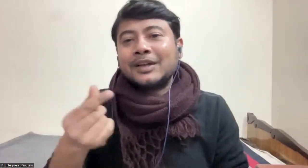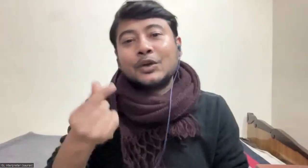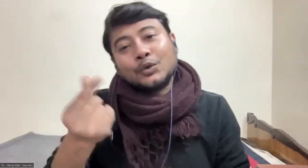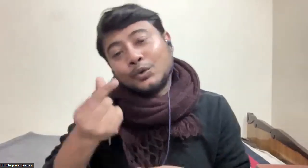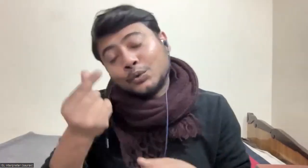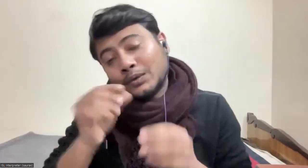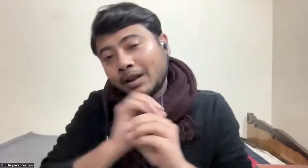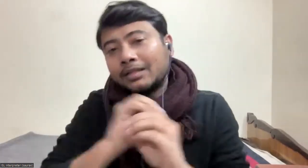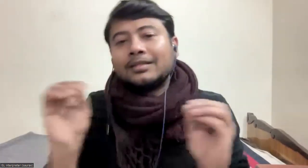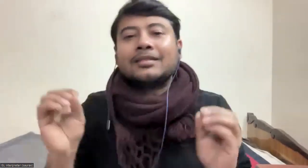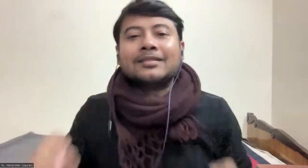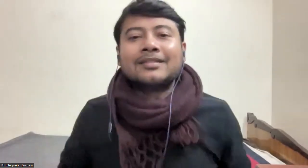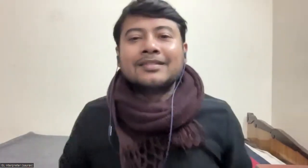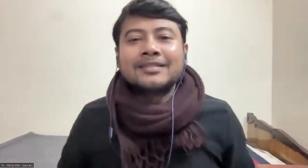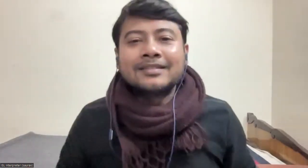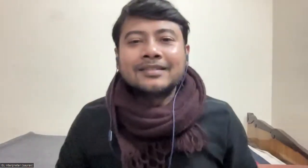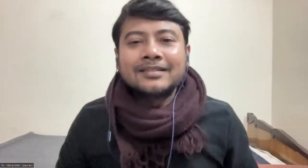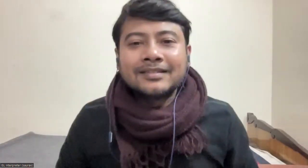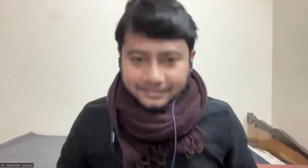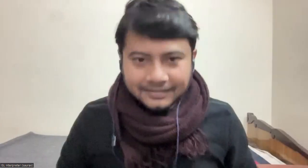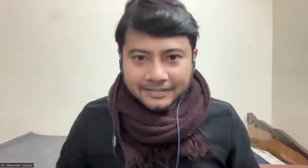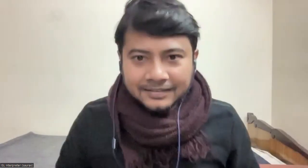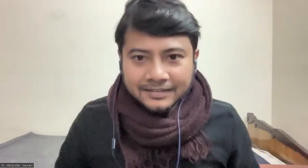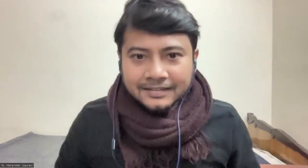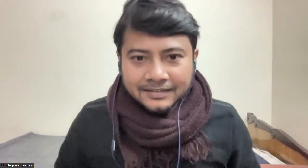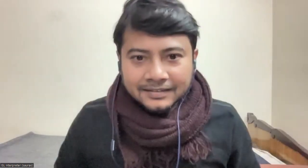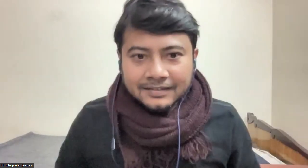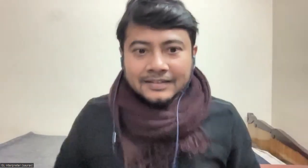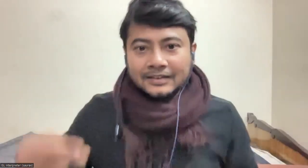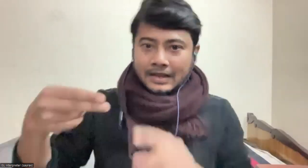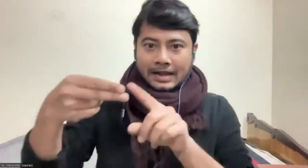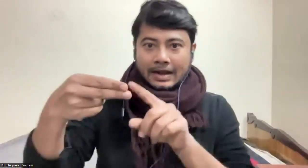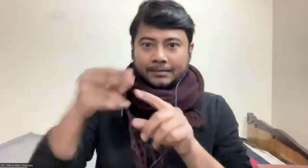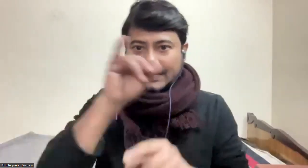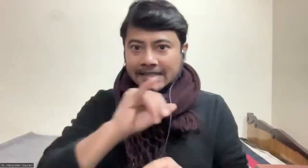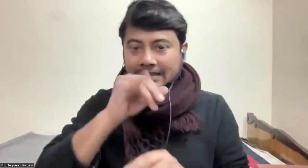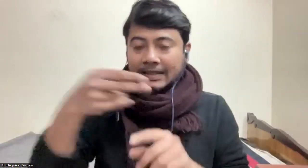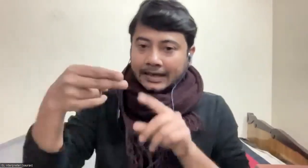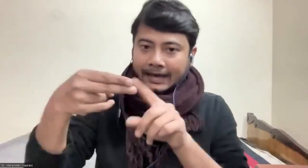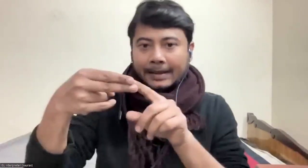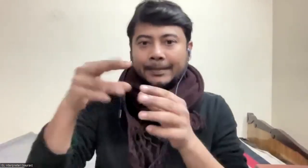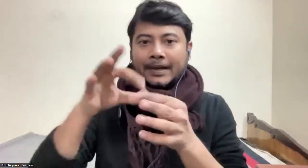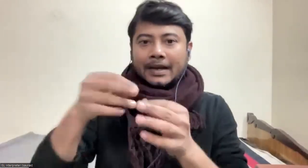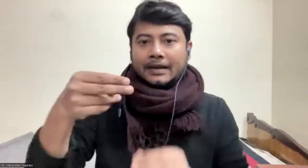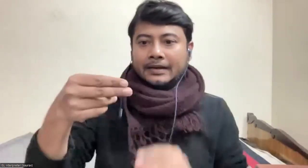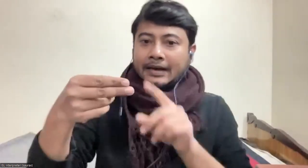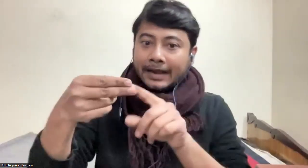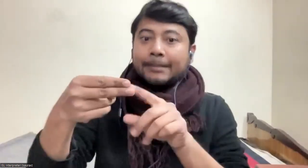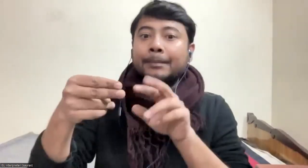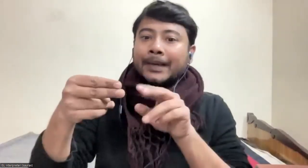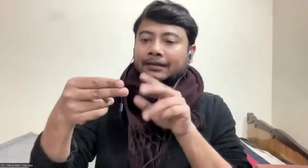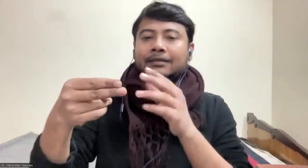Right? So, have you understood this point? That thinking that his name or Krishna's form, Krishna has no